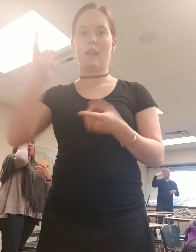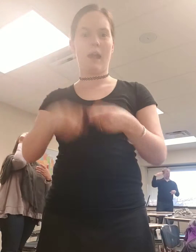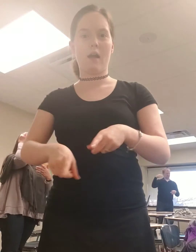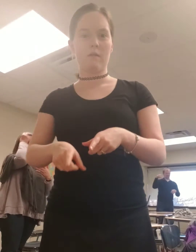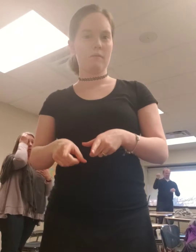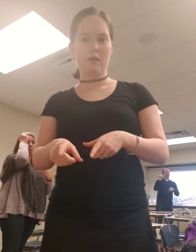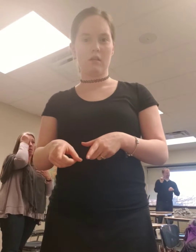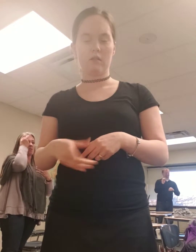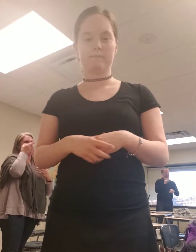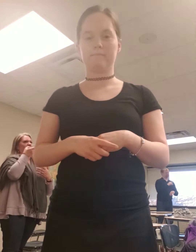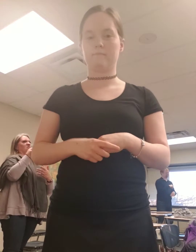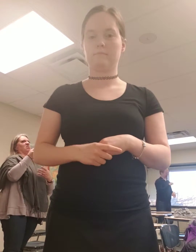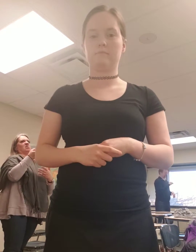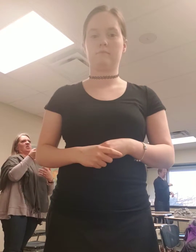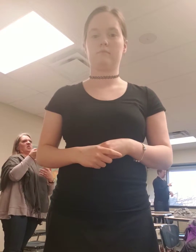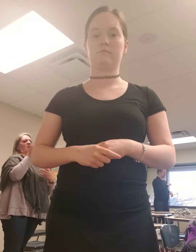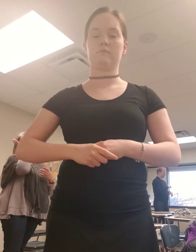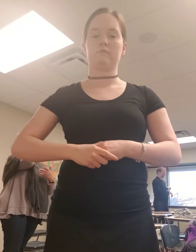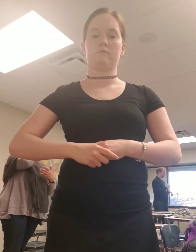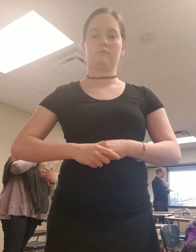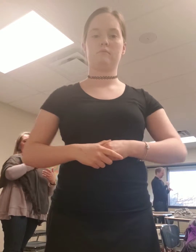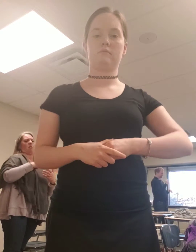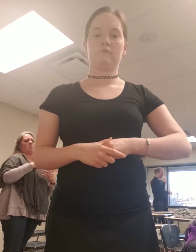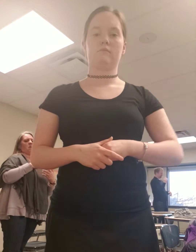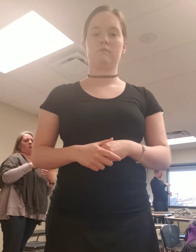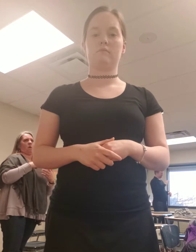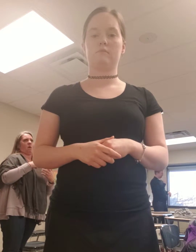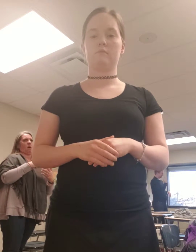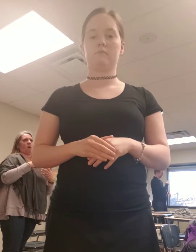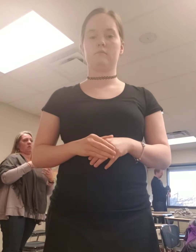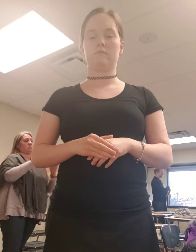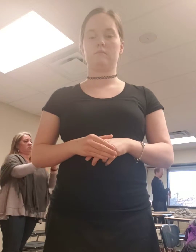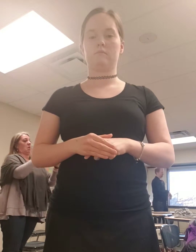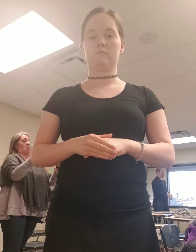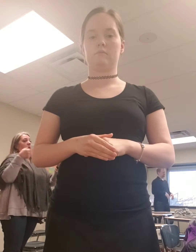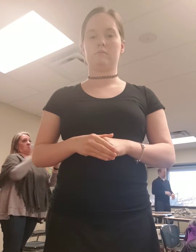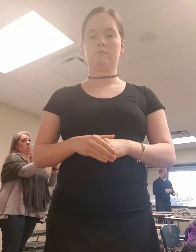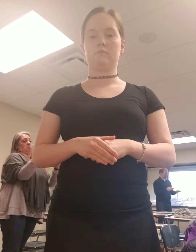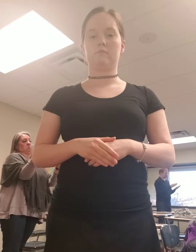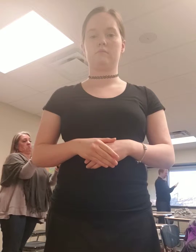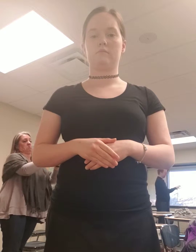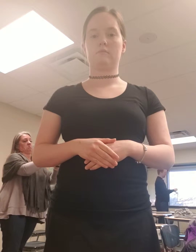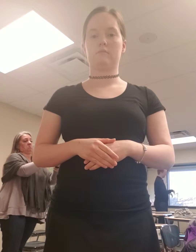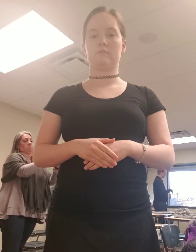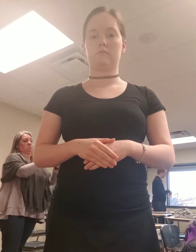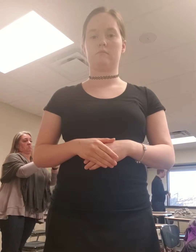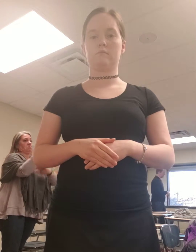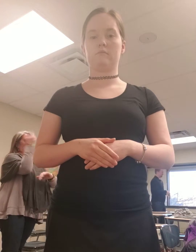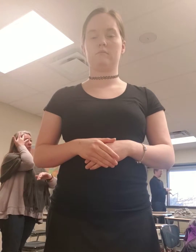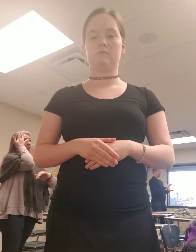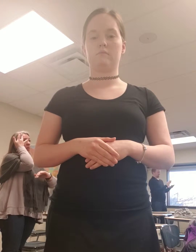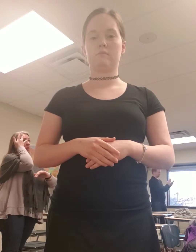just going to put you in a closet because you're weird. We're just going to put you in a closet and get rid of you because you're different, okay? Not such a good thing to do,